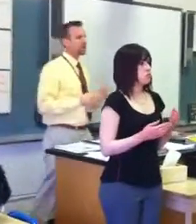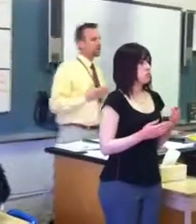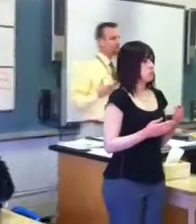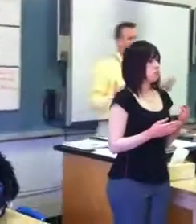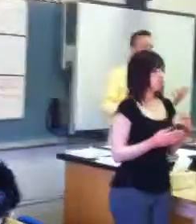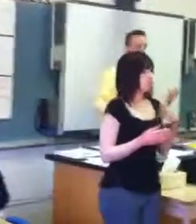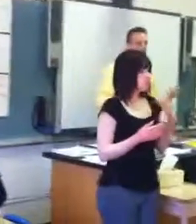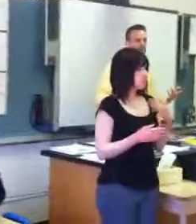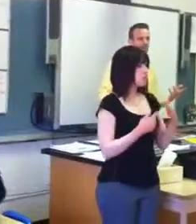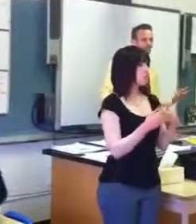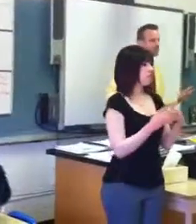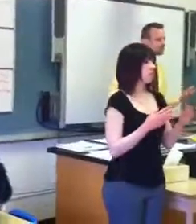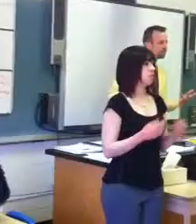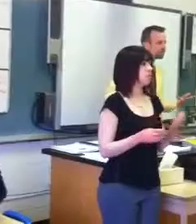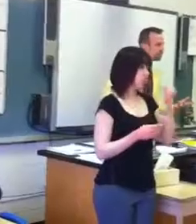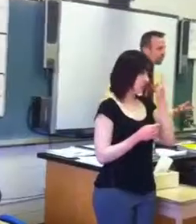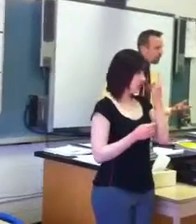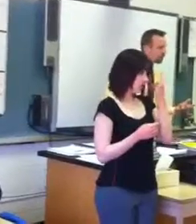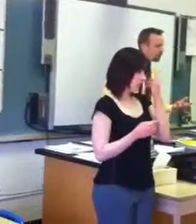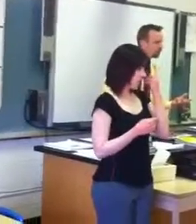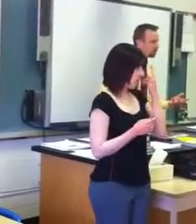had a couple of months before what?